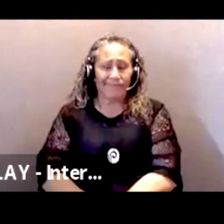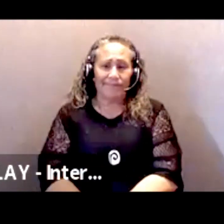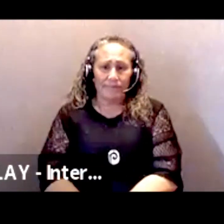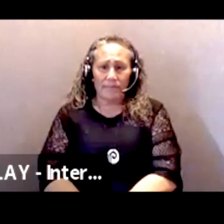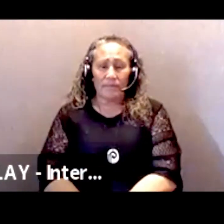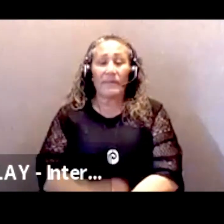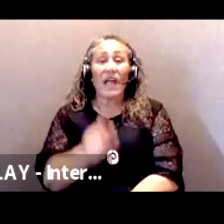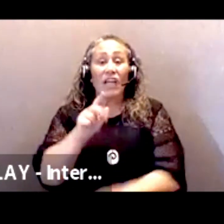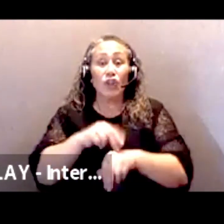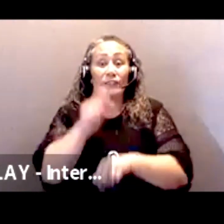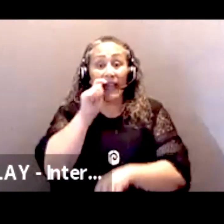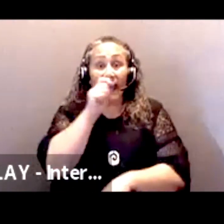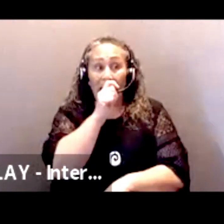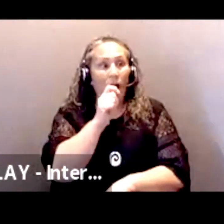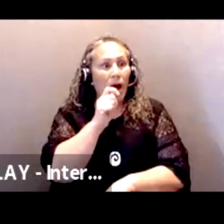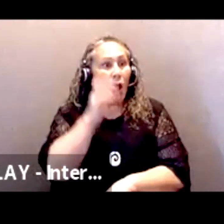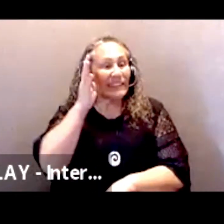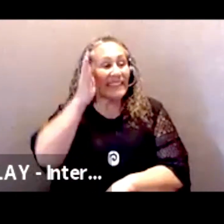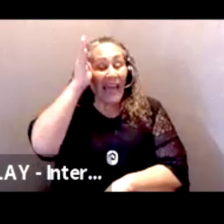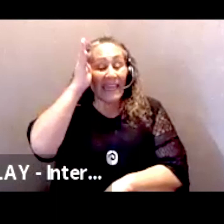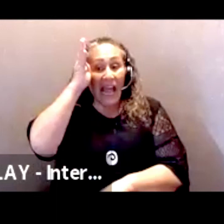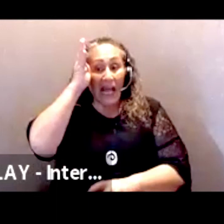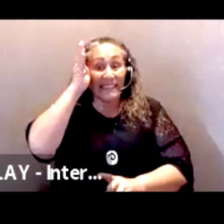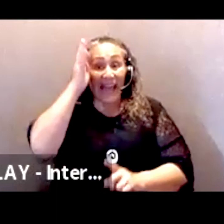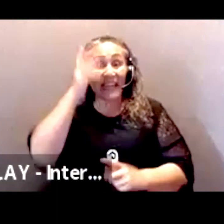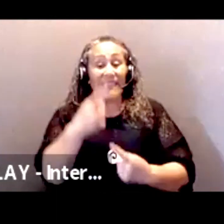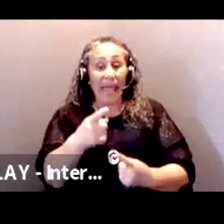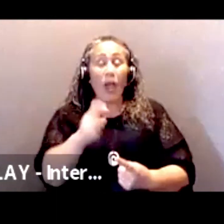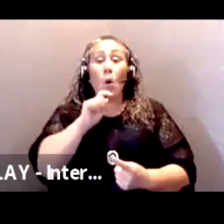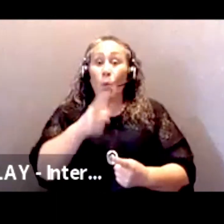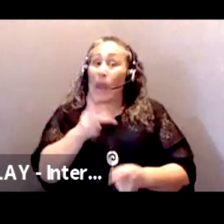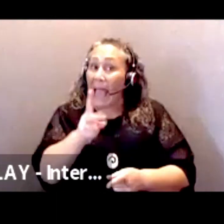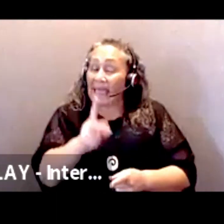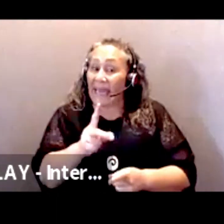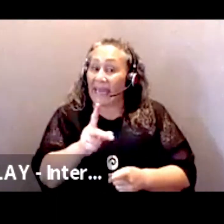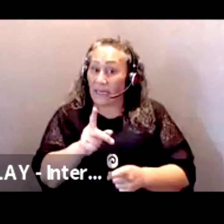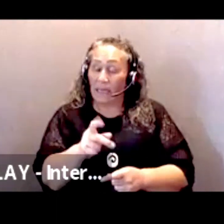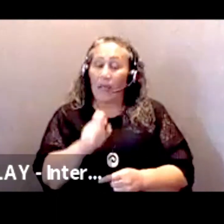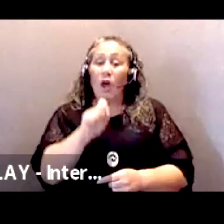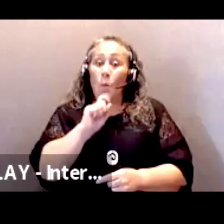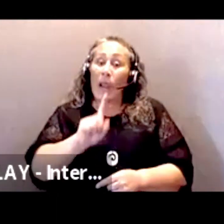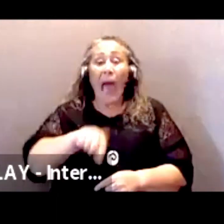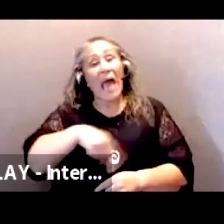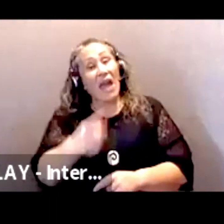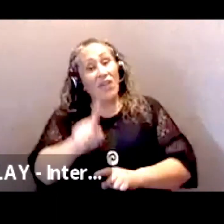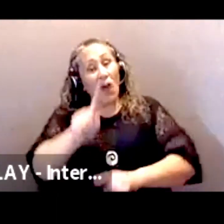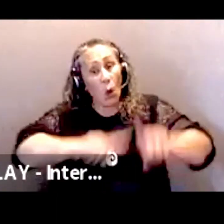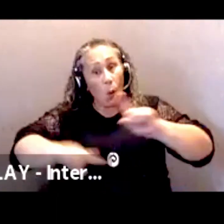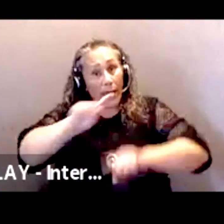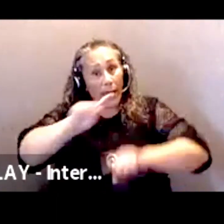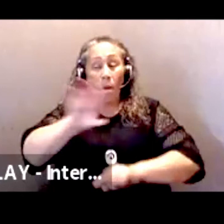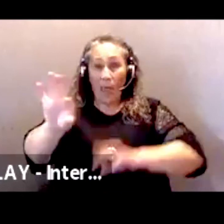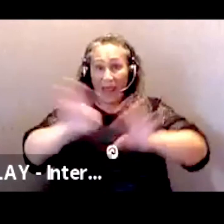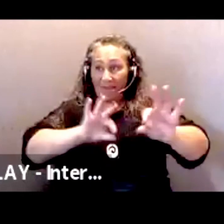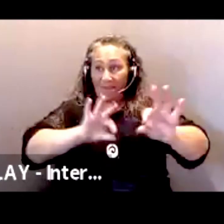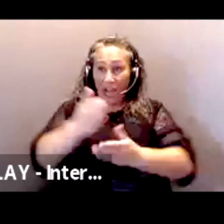And just to carry this on, we're going to have another hui whānau, and we will invite you to the next Zoom. We're going to ask the